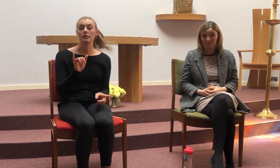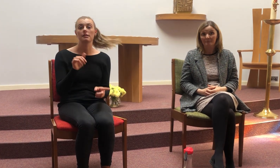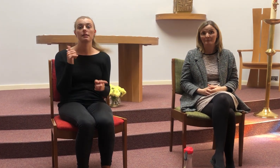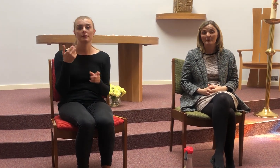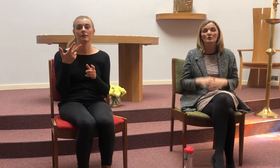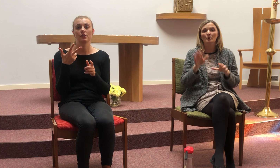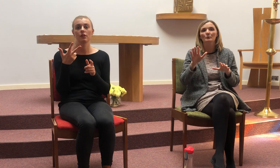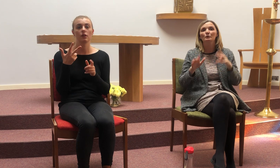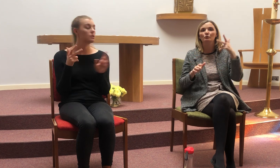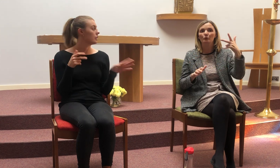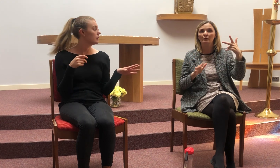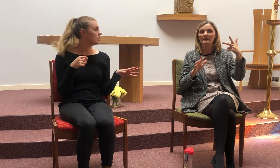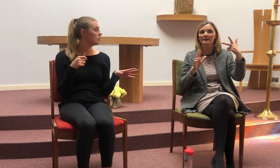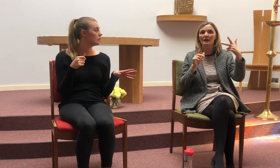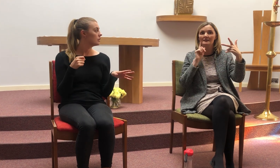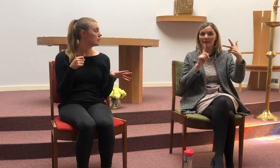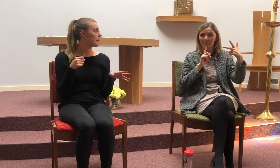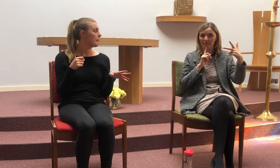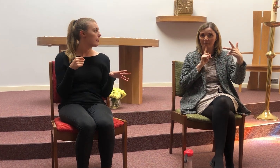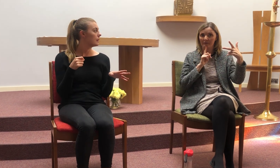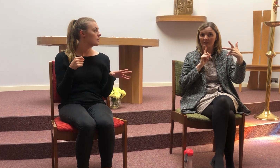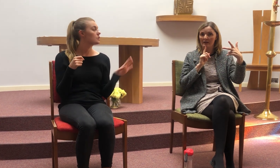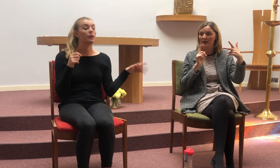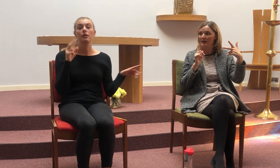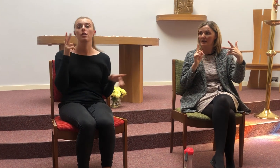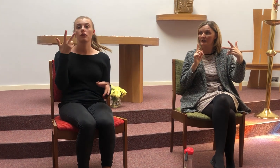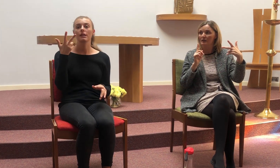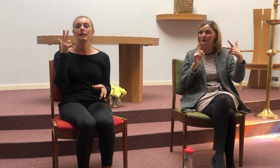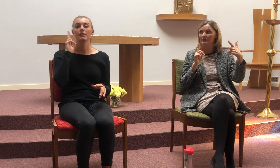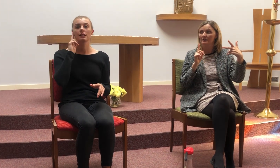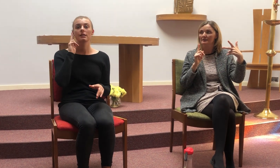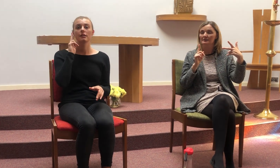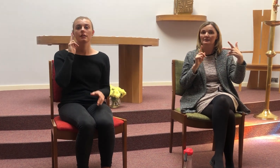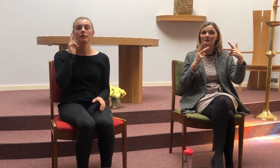hearing? Yeah. Yes. No. Sorry. 3 are deaf. Sorry.